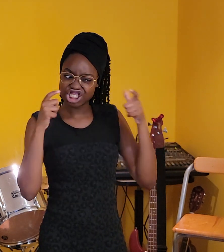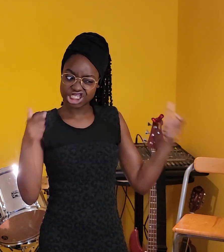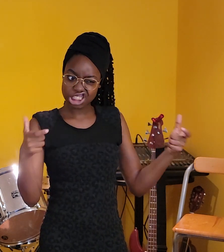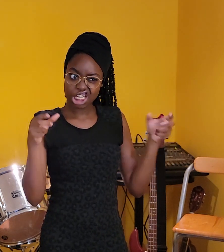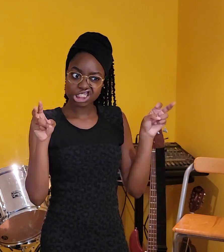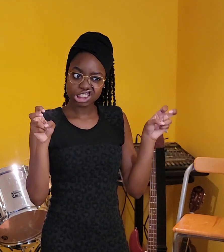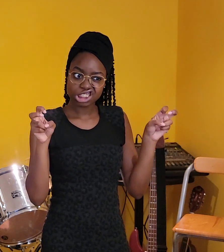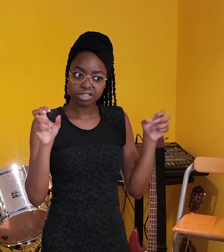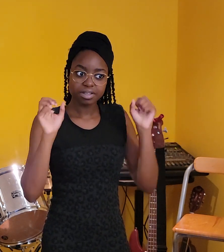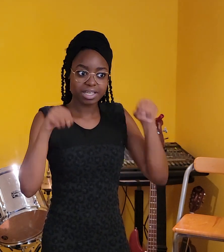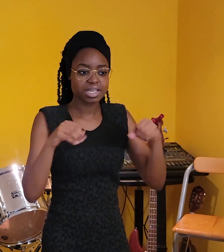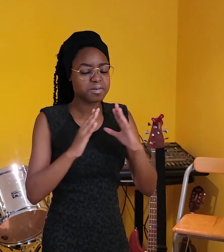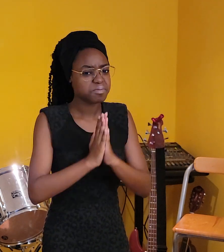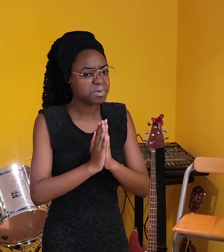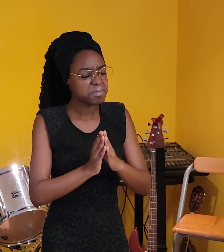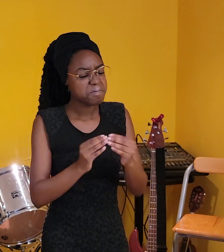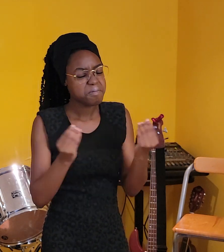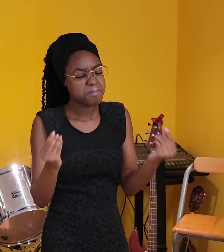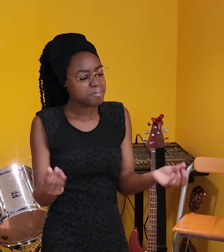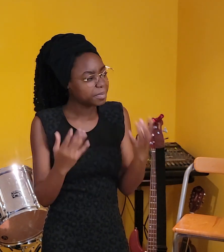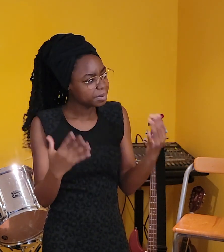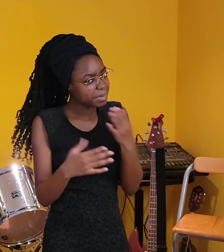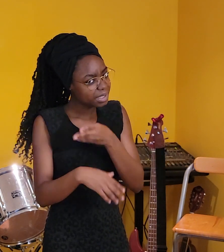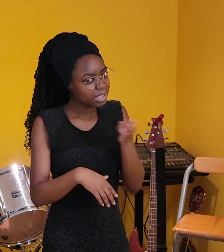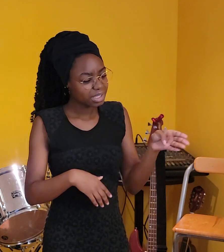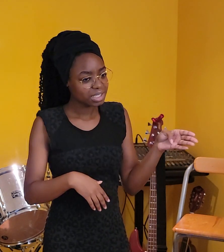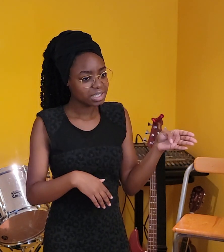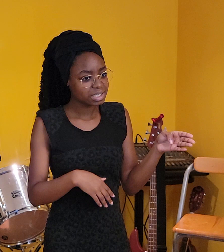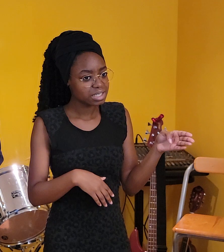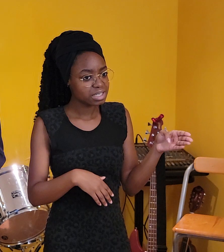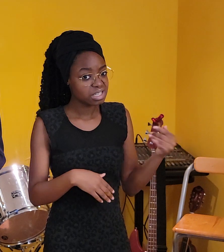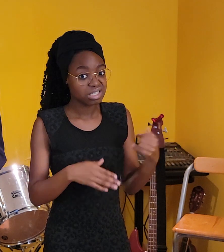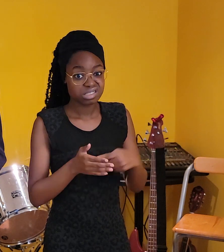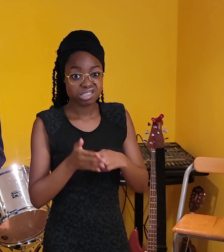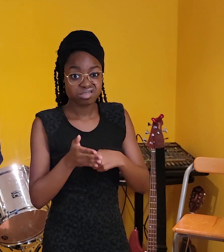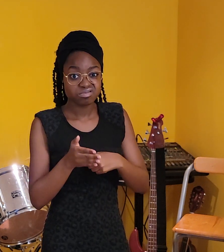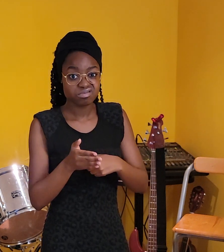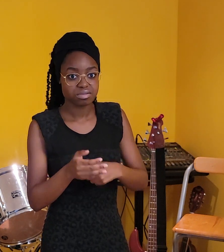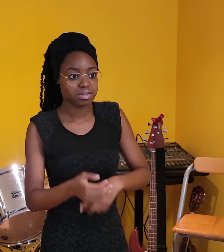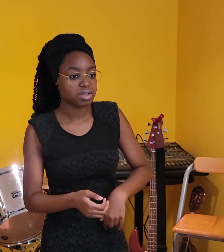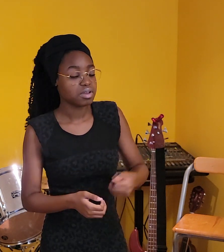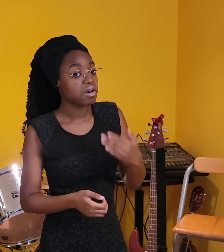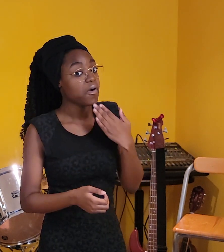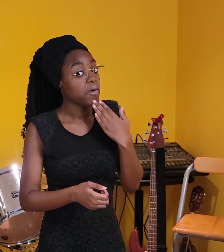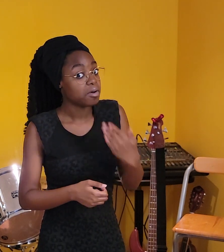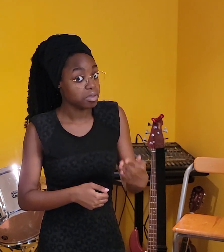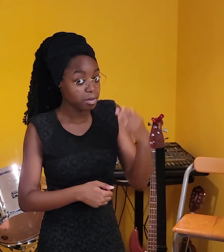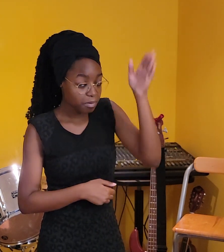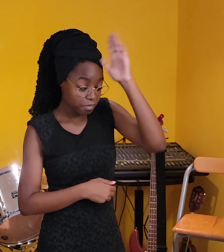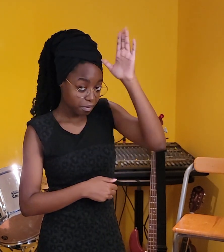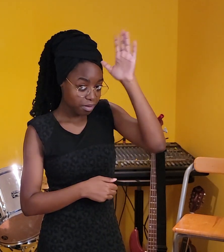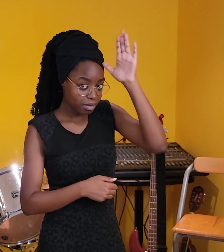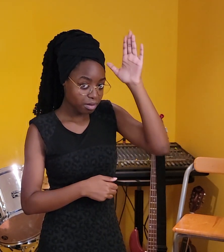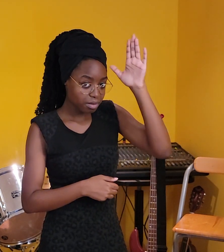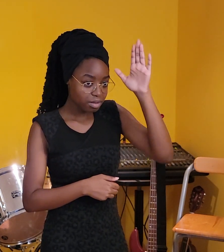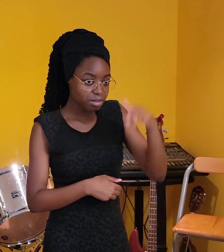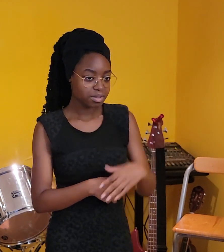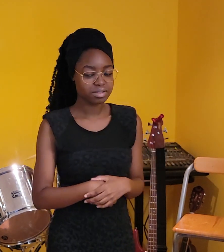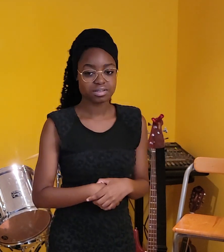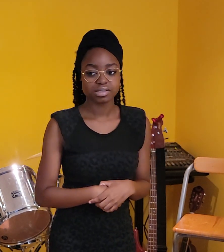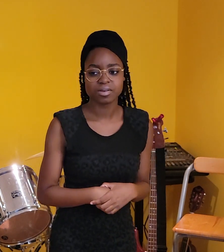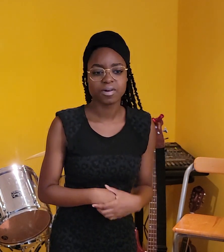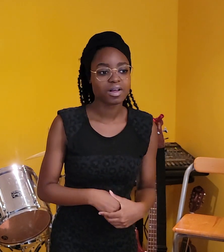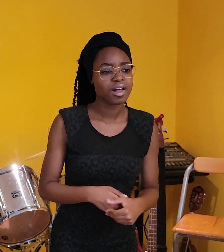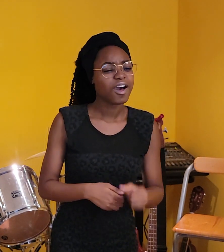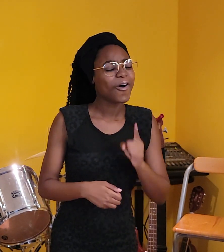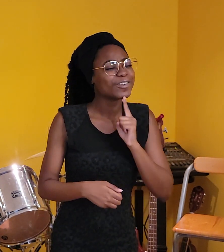many aspects of a dad. A good dad, by the way, the right dad. Now, what are some of the attributes of a real